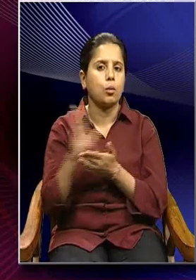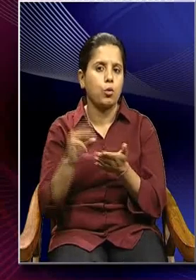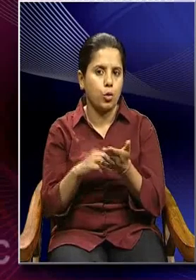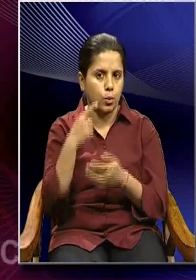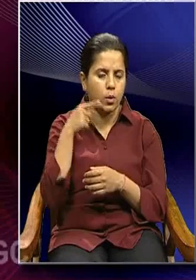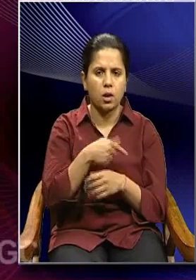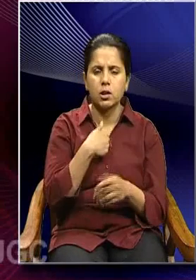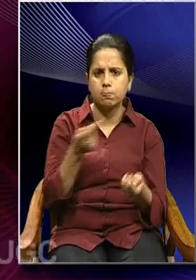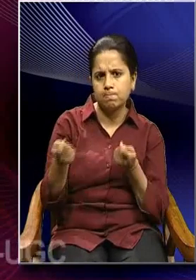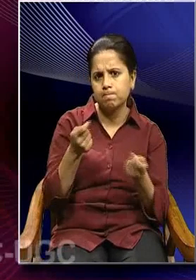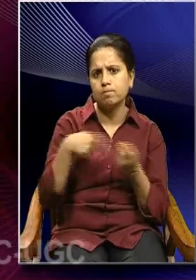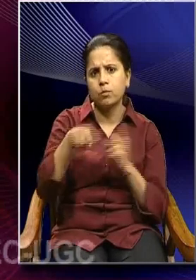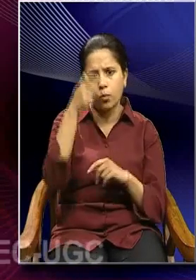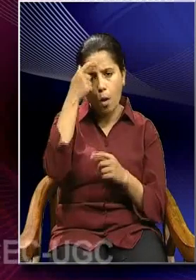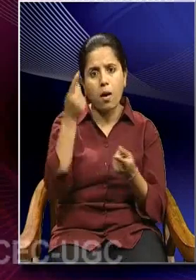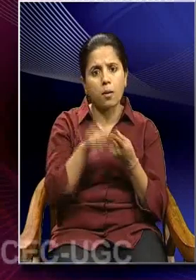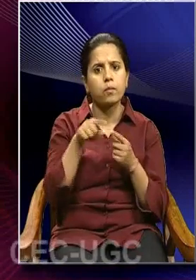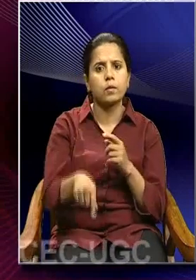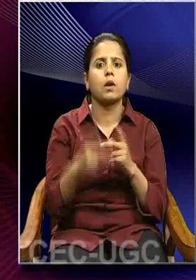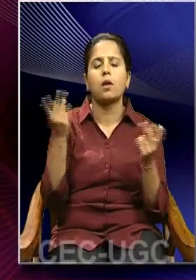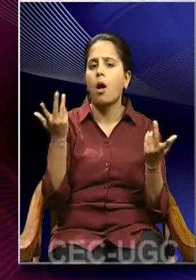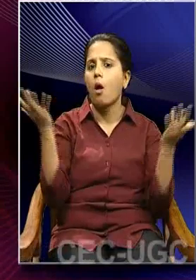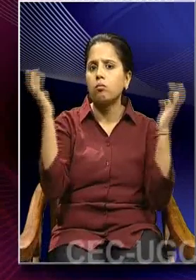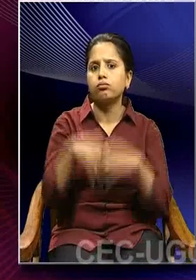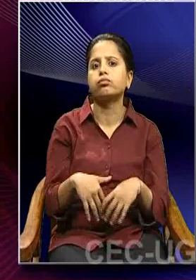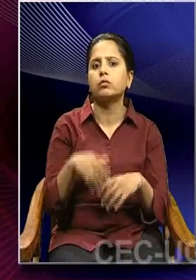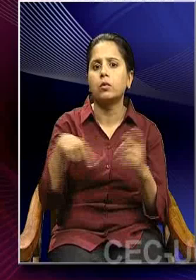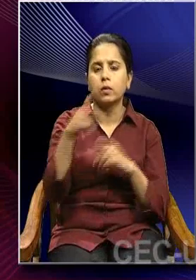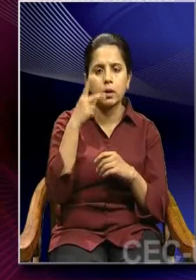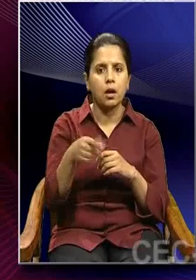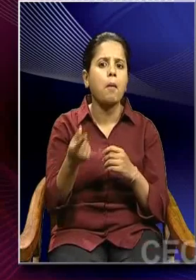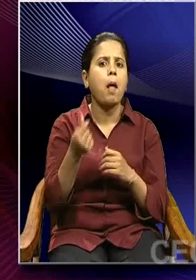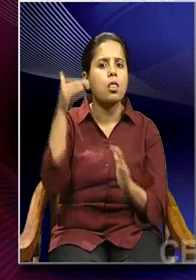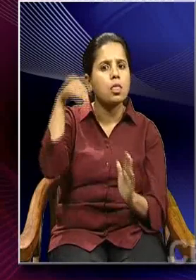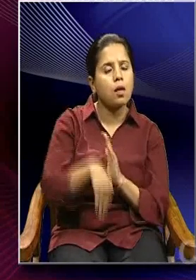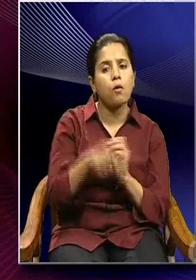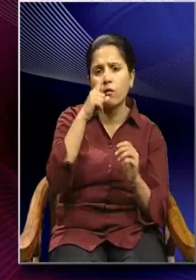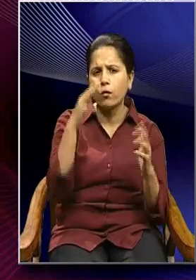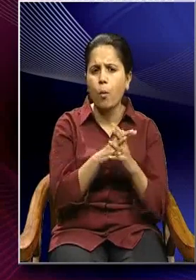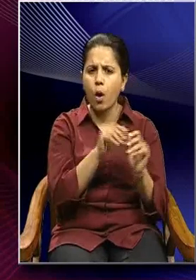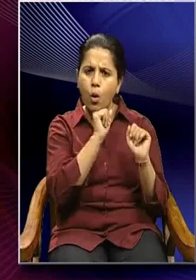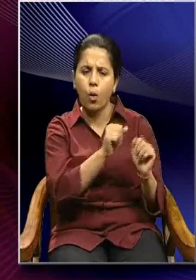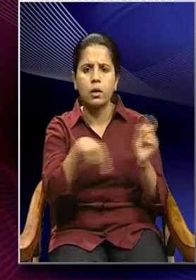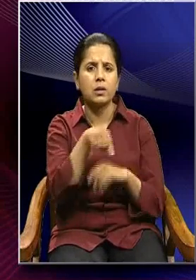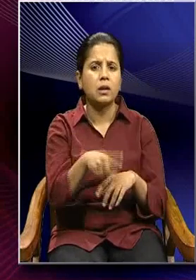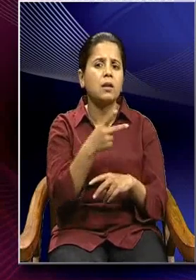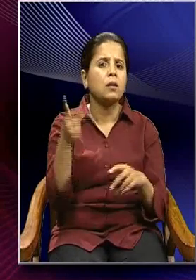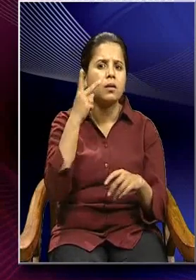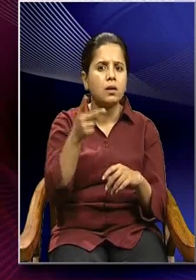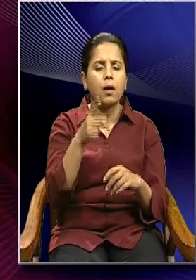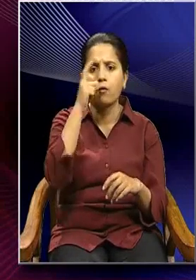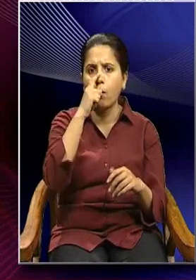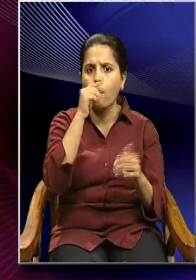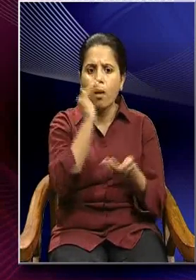the issue of the diminishing rate of women in the framework of the kind of sex ratio which is there in